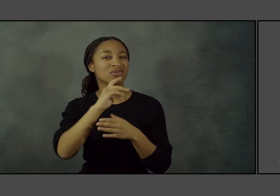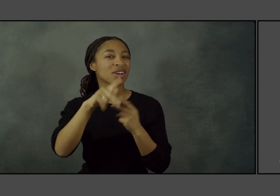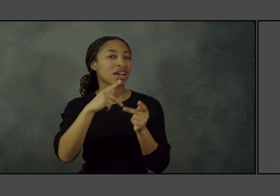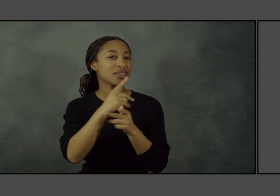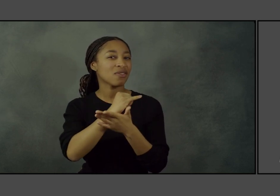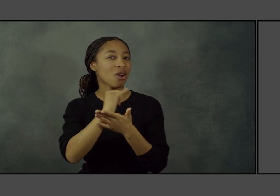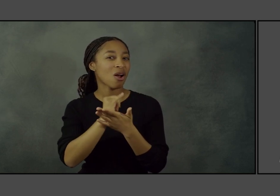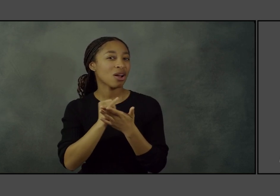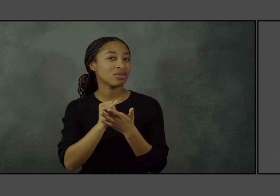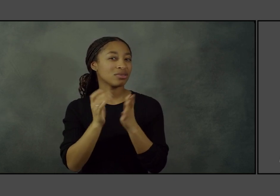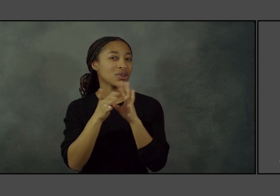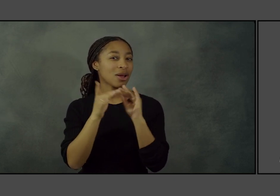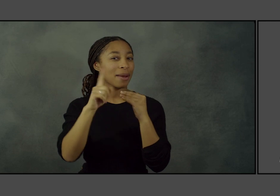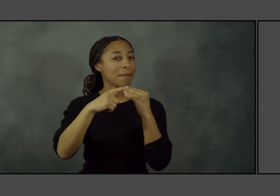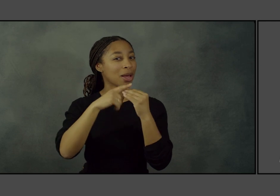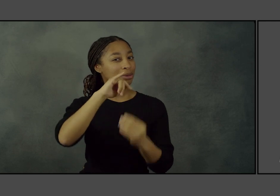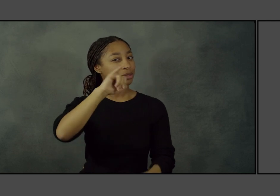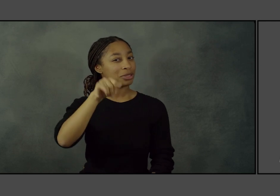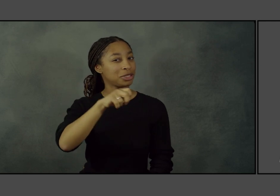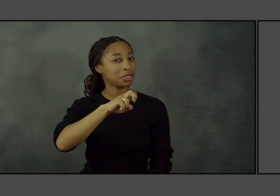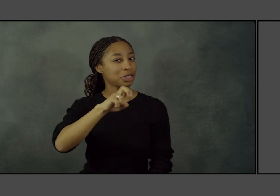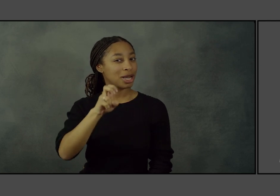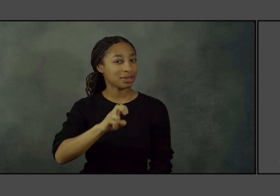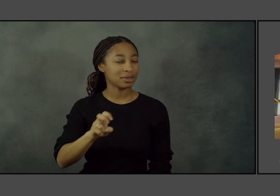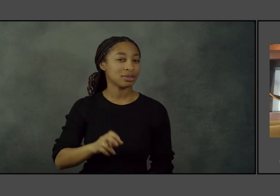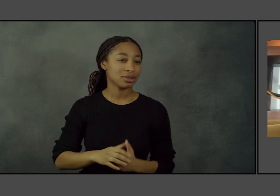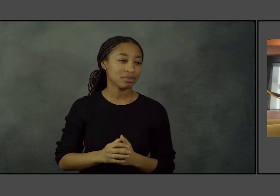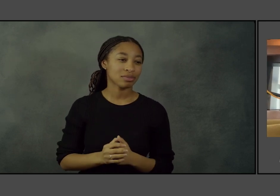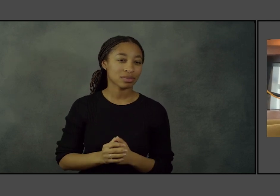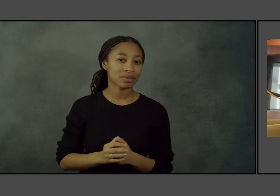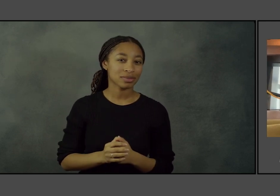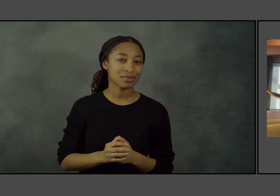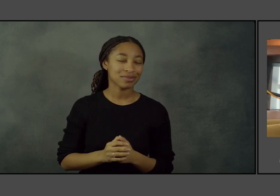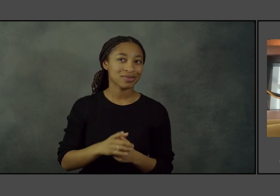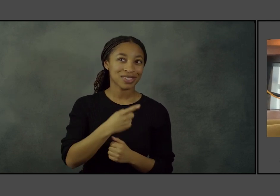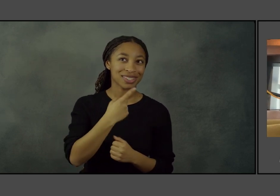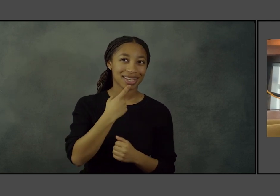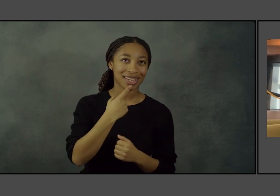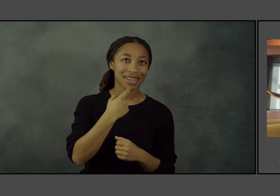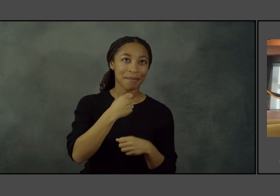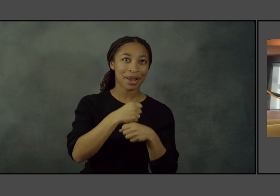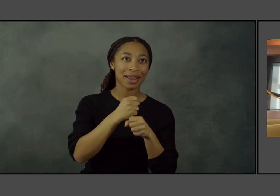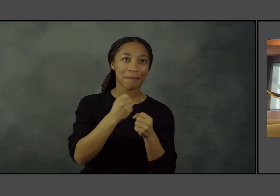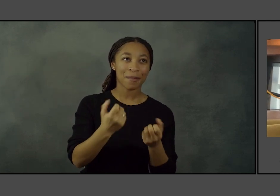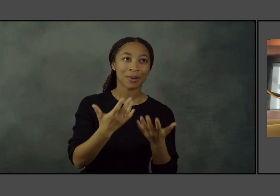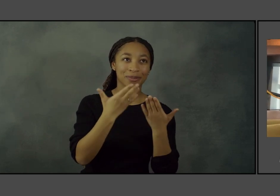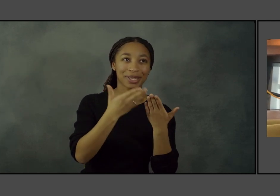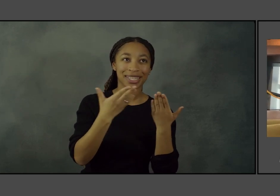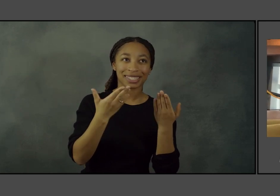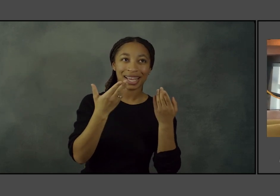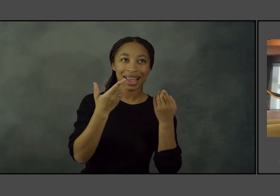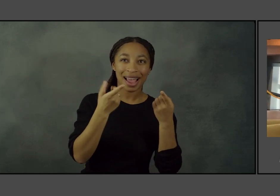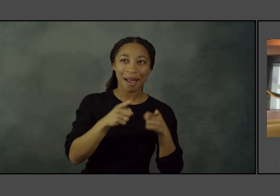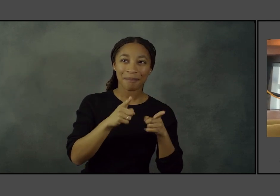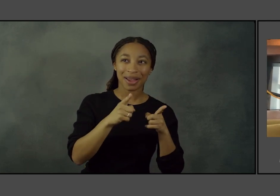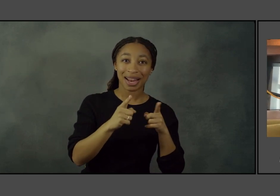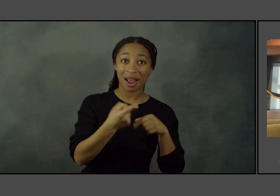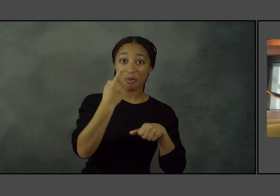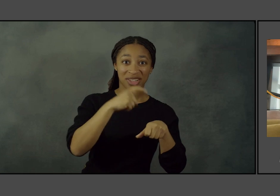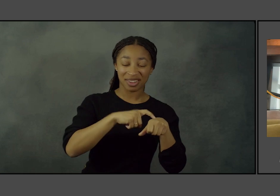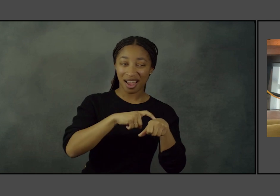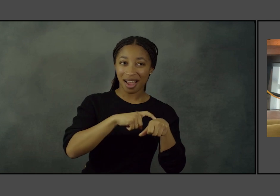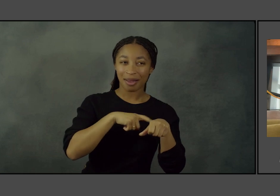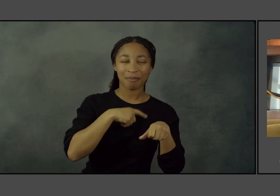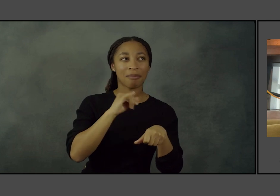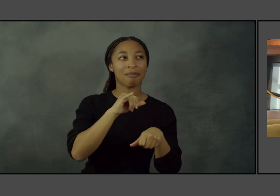Oh, and you said making multiple things happen at once. I was actually thinking of this listening to